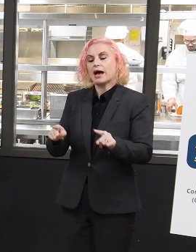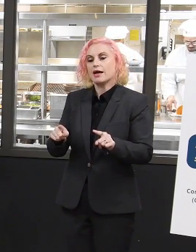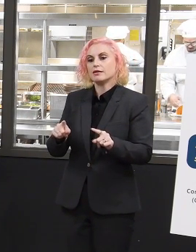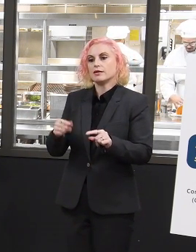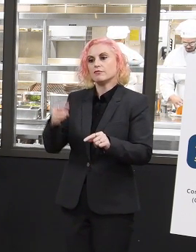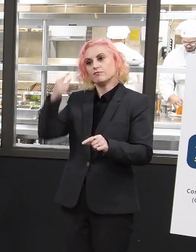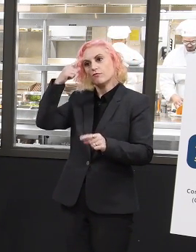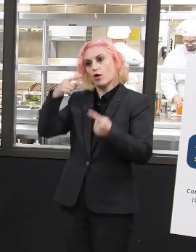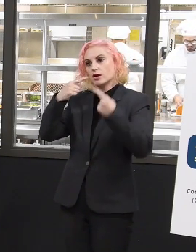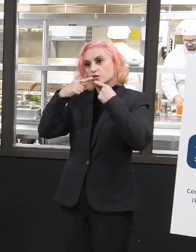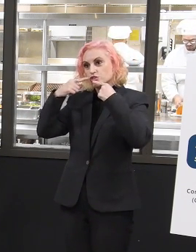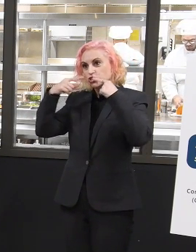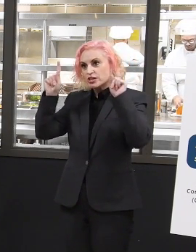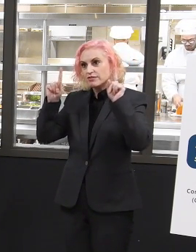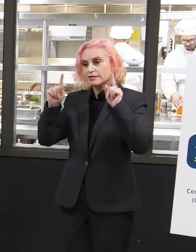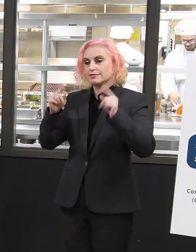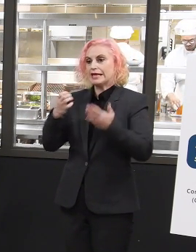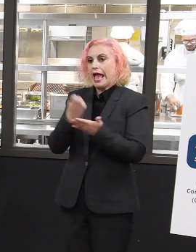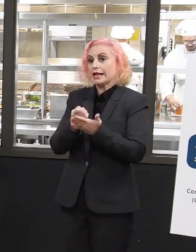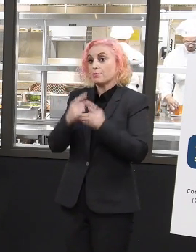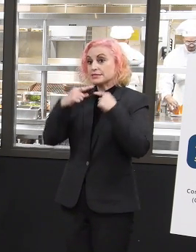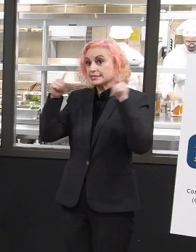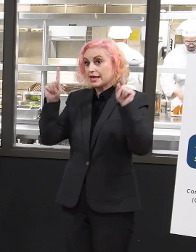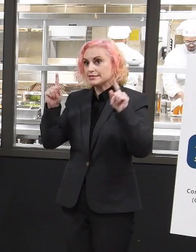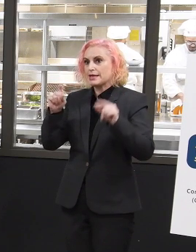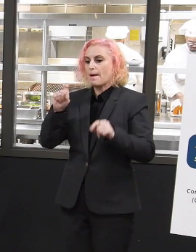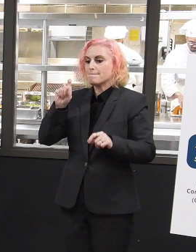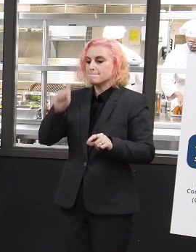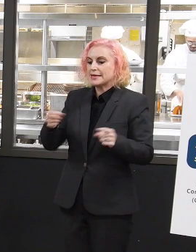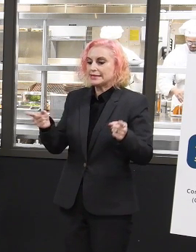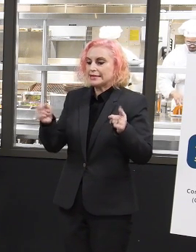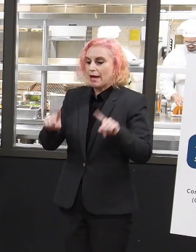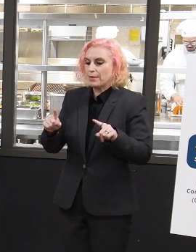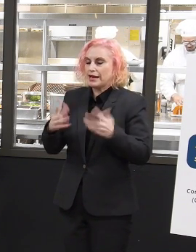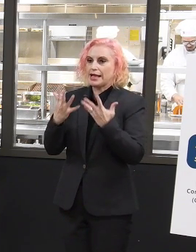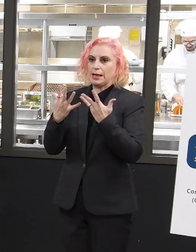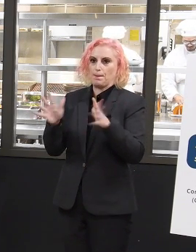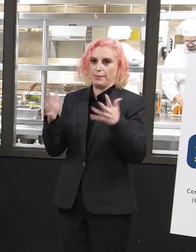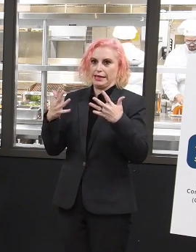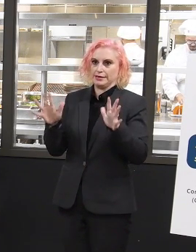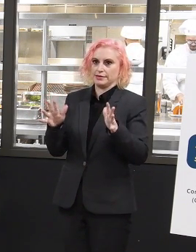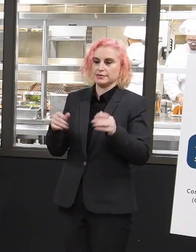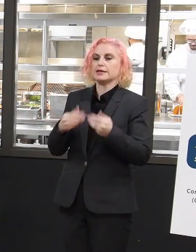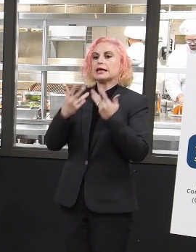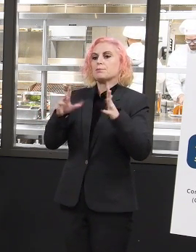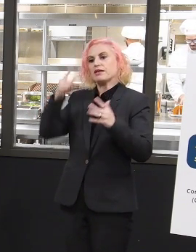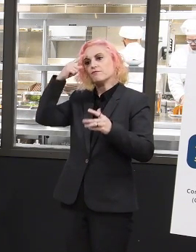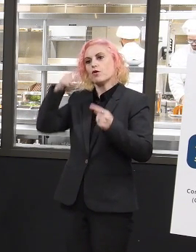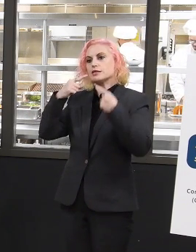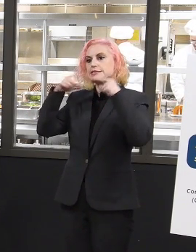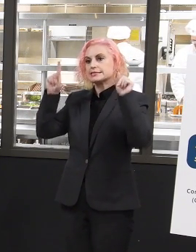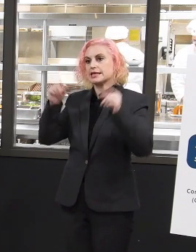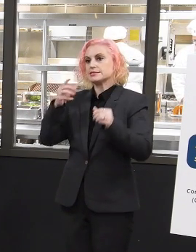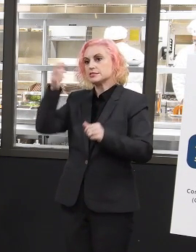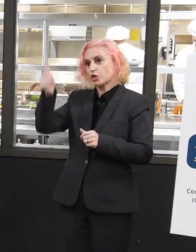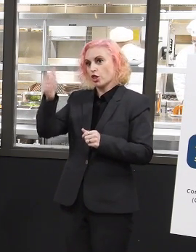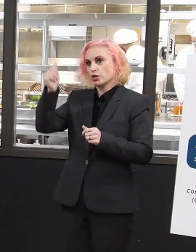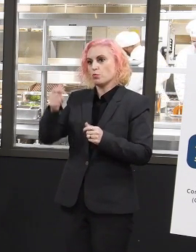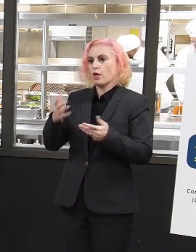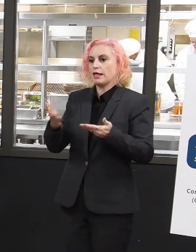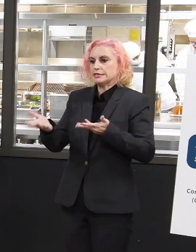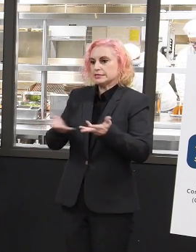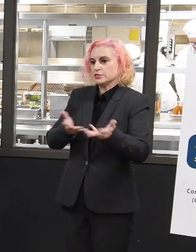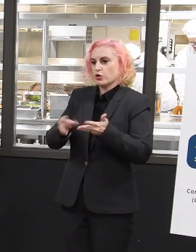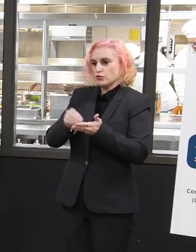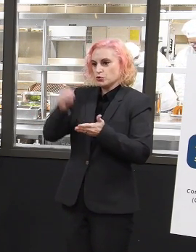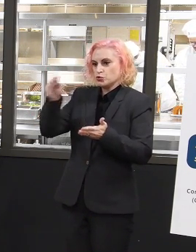success, we must first get them to complete. The Complete for Success Scholarship will serve students at the greatest risk